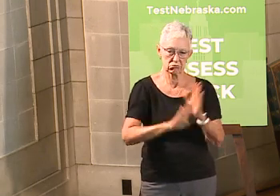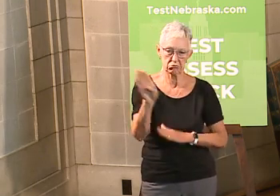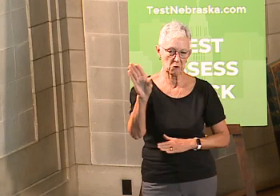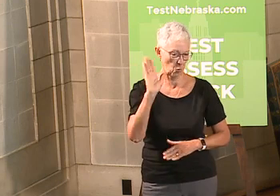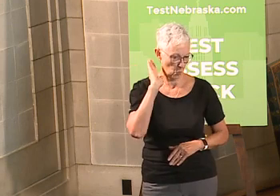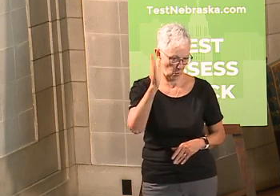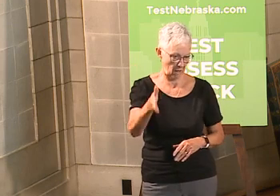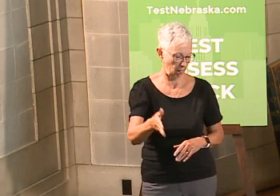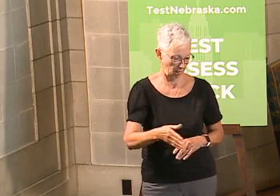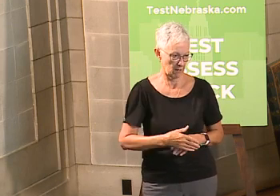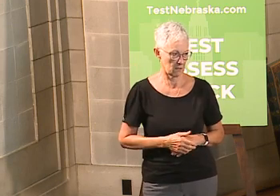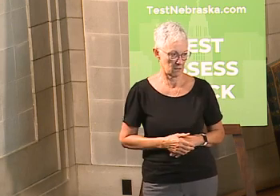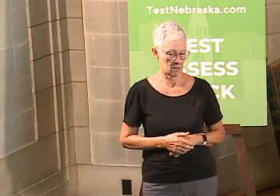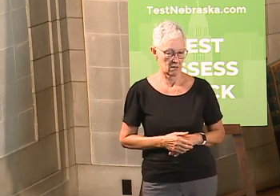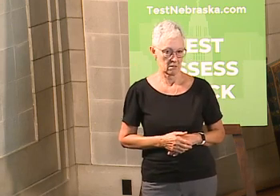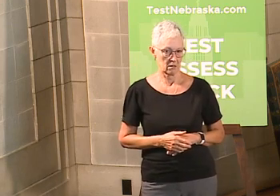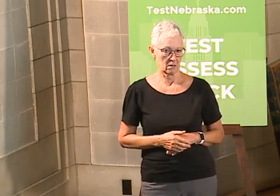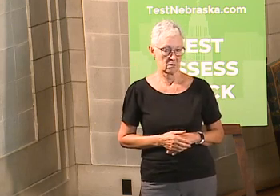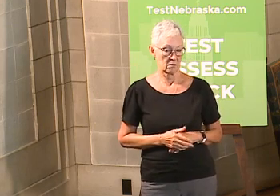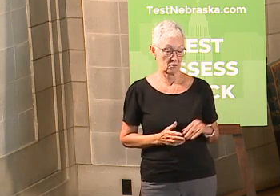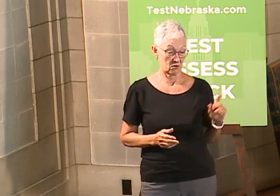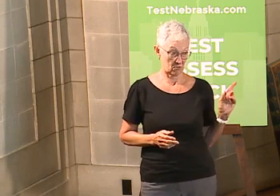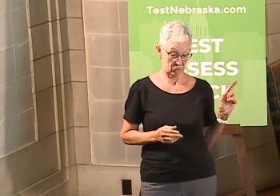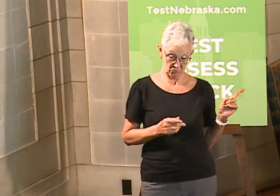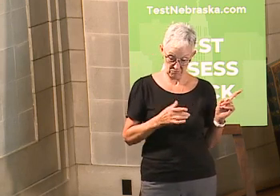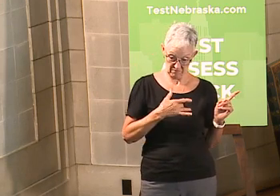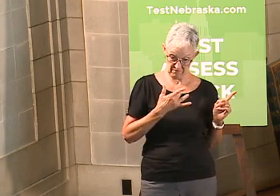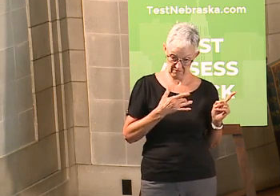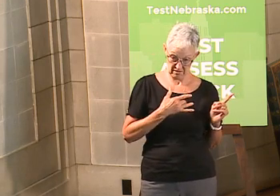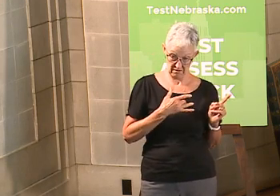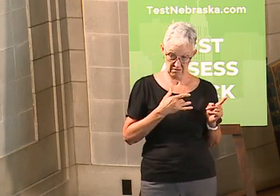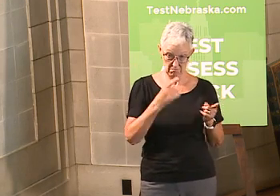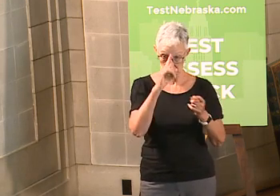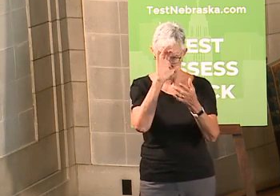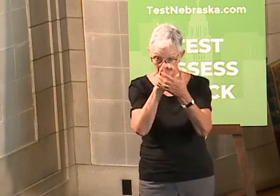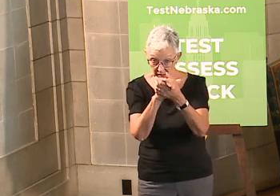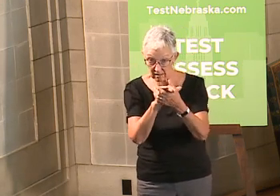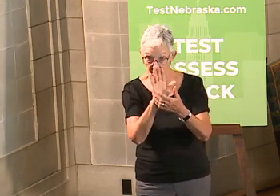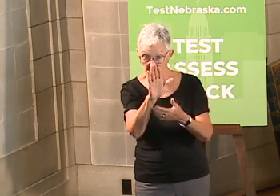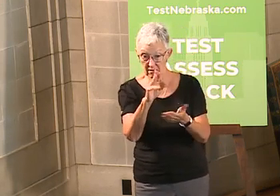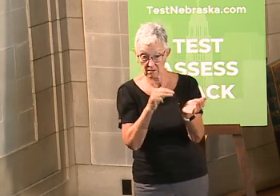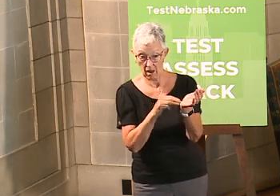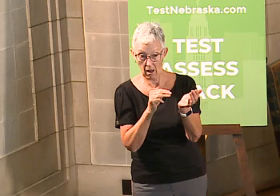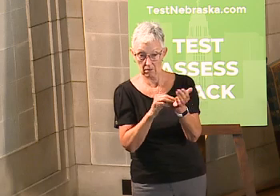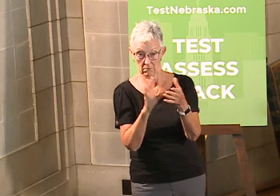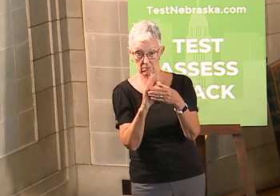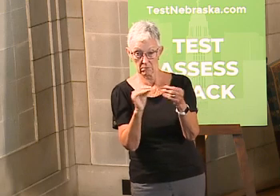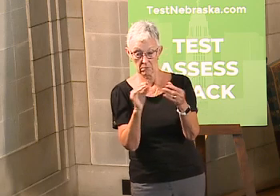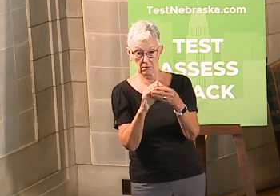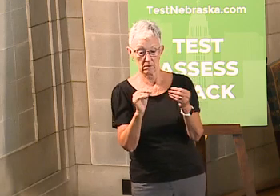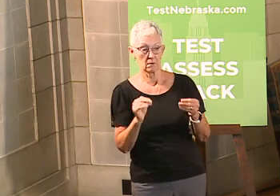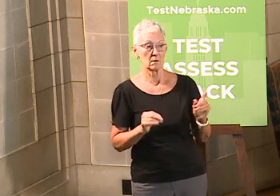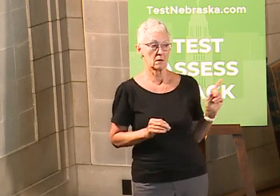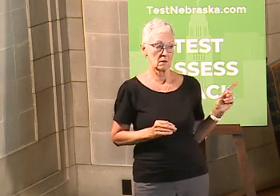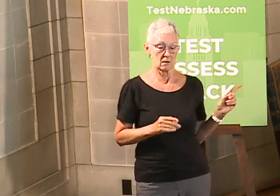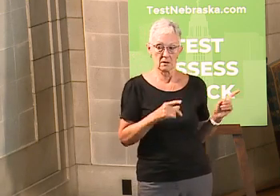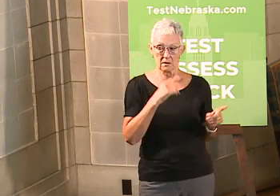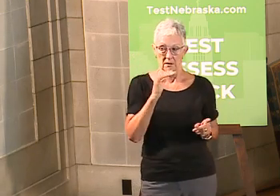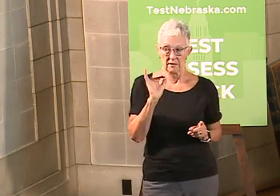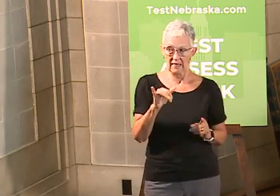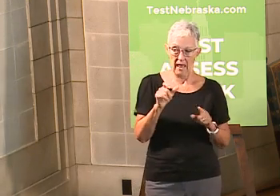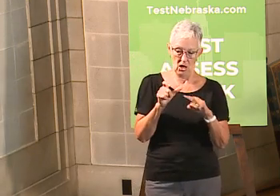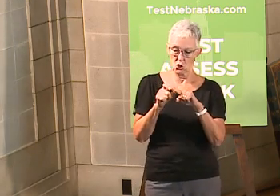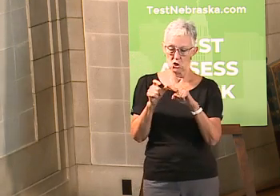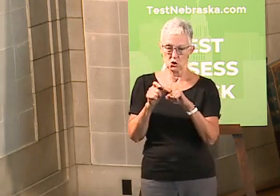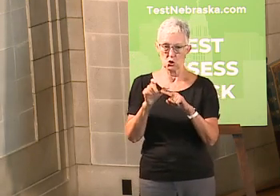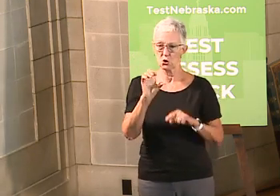We haven't crushed it. What do I think about that? And actually, that term simmering is really some of the terms that the folks at UNMC